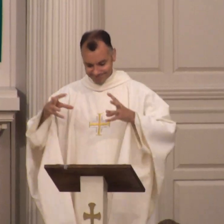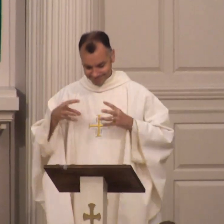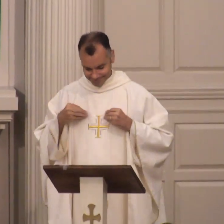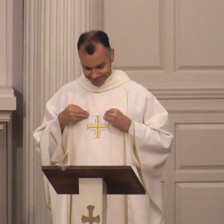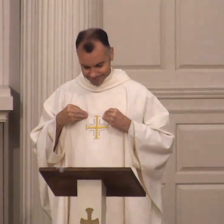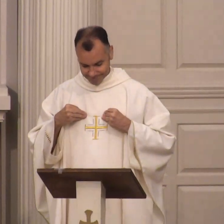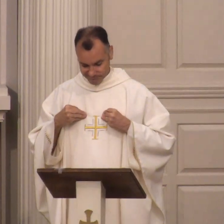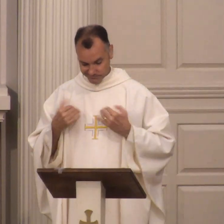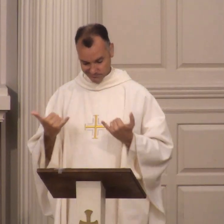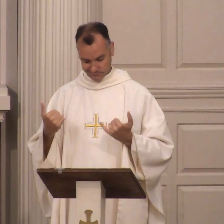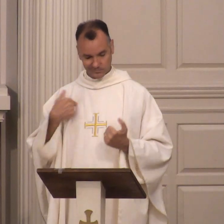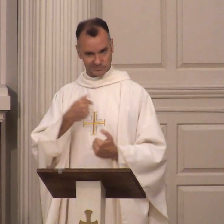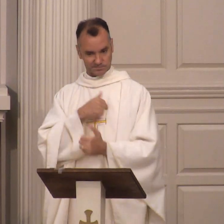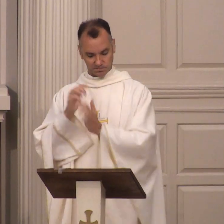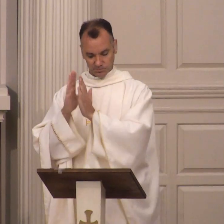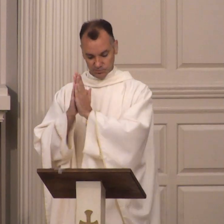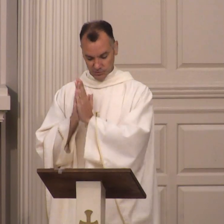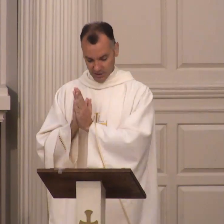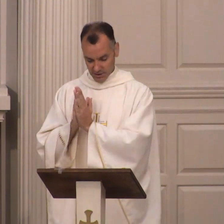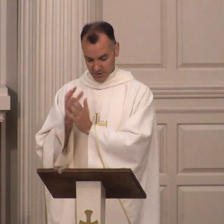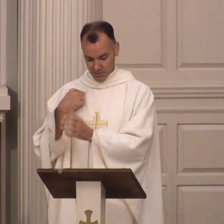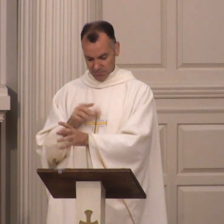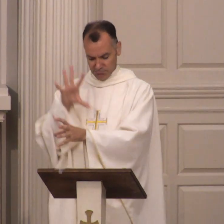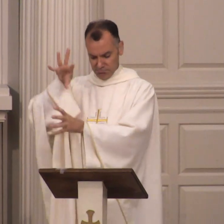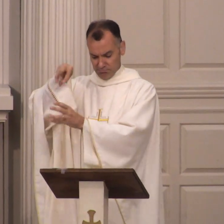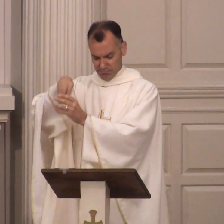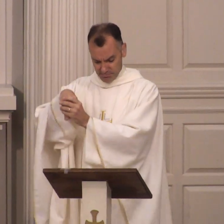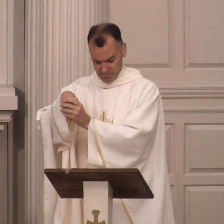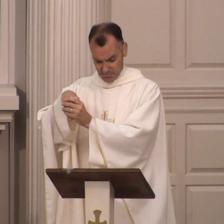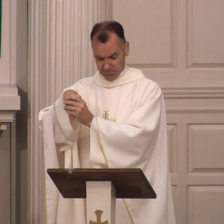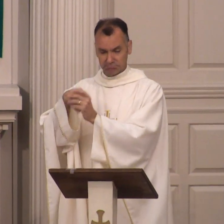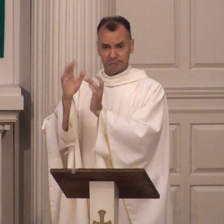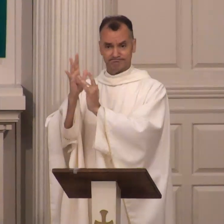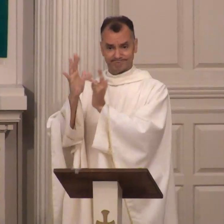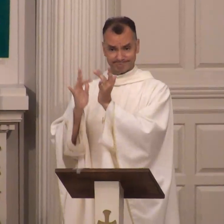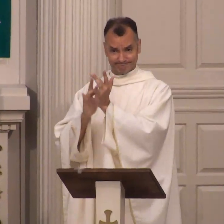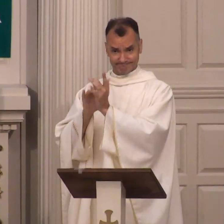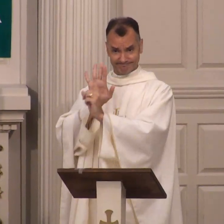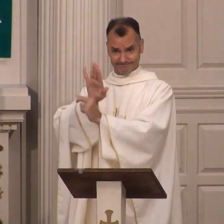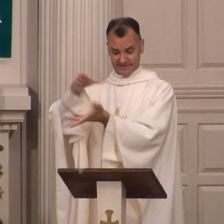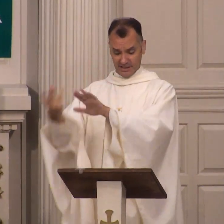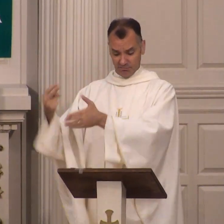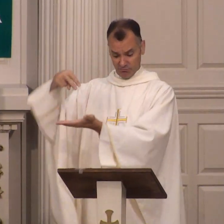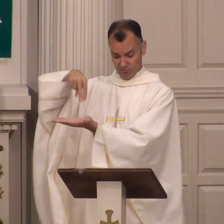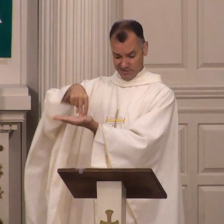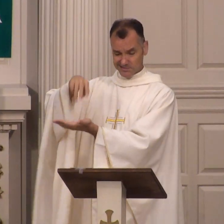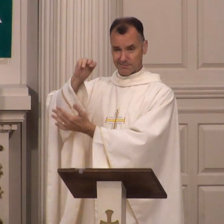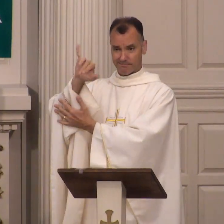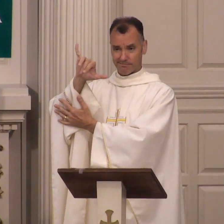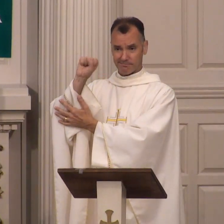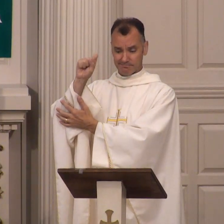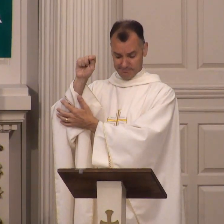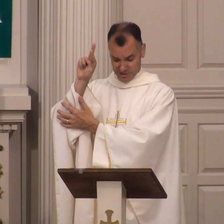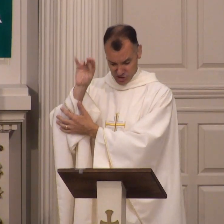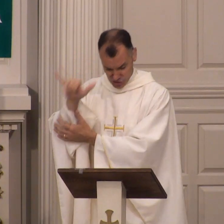Having consumed these gifts, we pray, O Lord, that by our participation in this